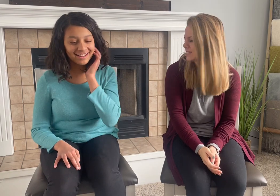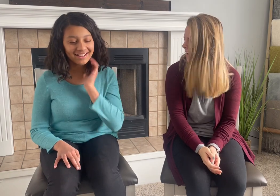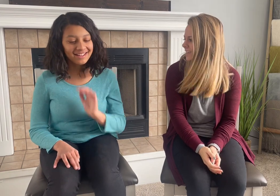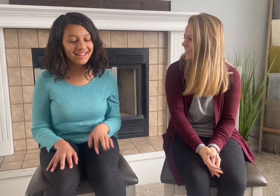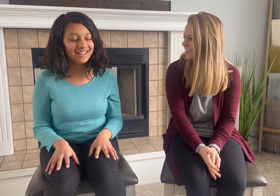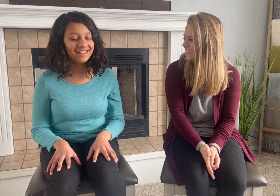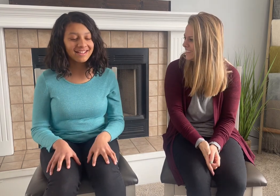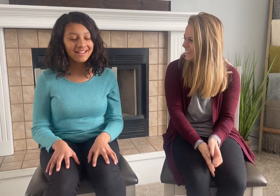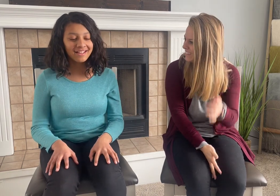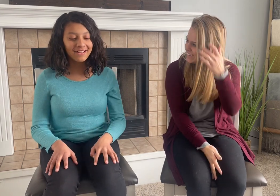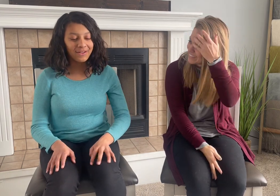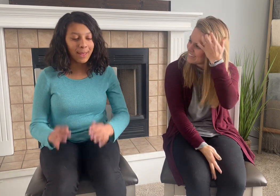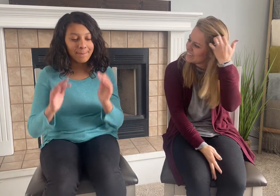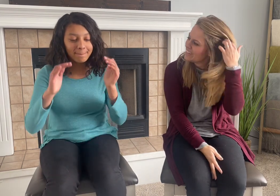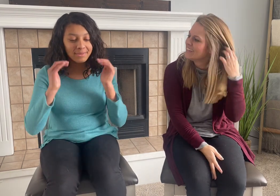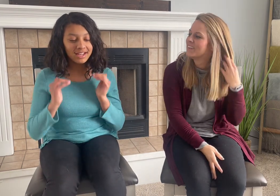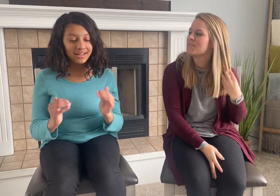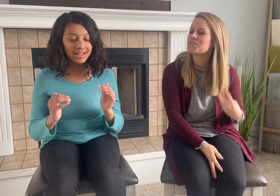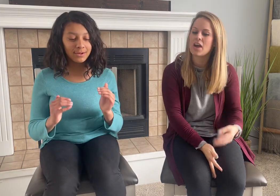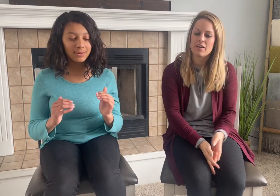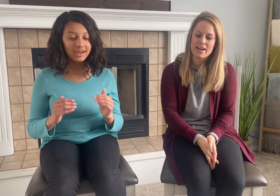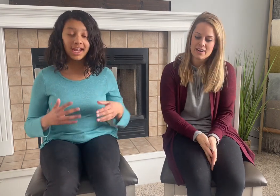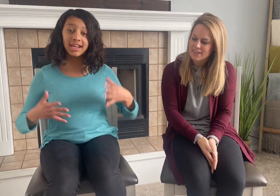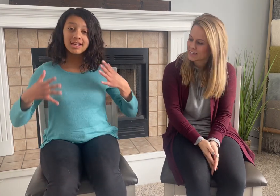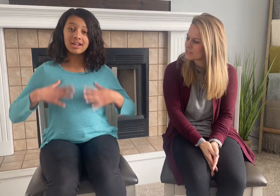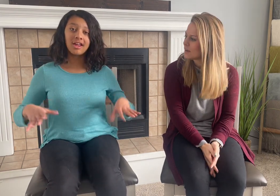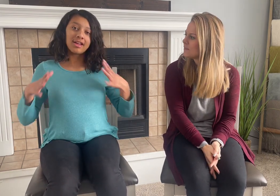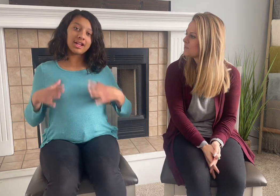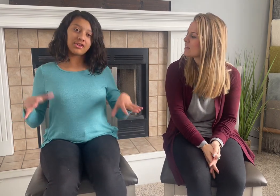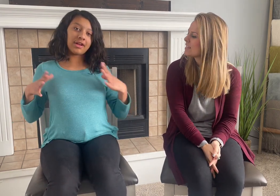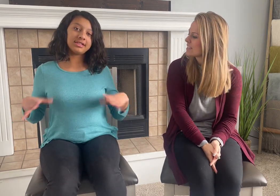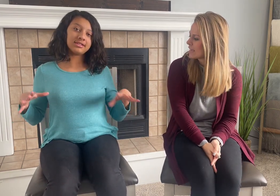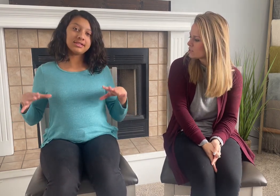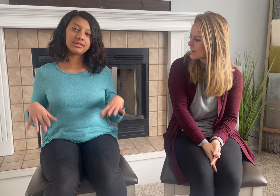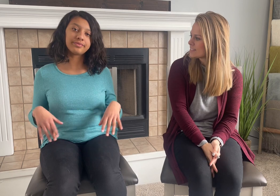said. Okay. All right. Our next one is get dressed.